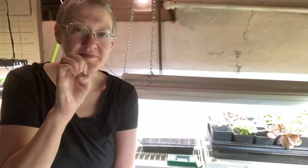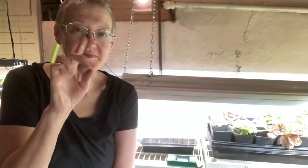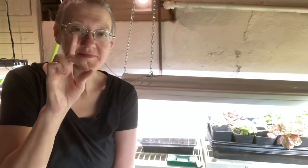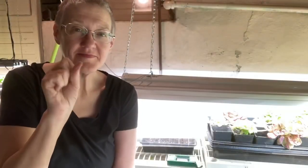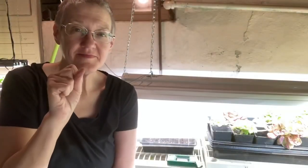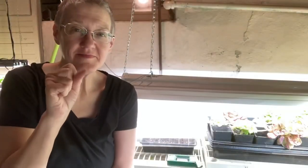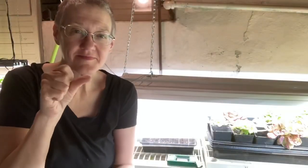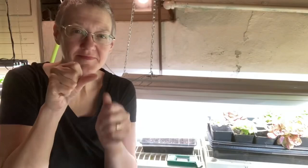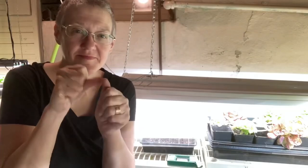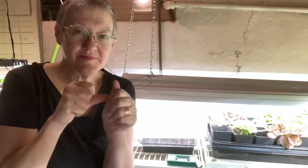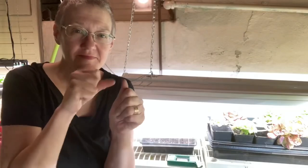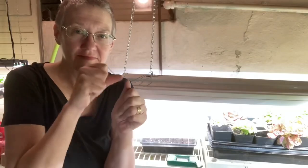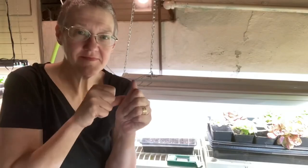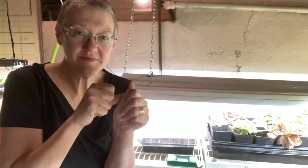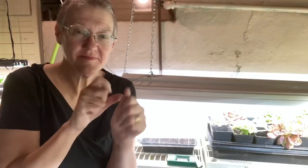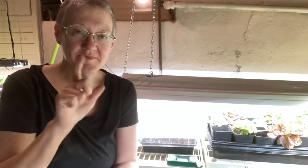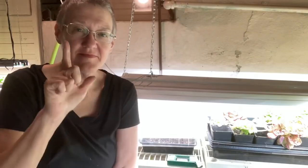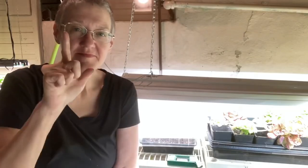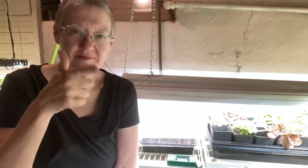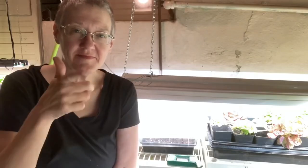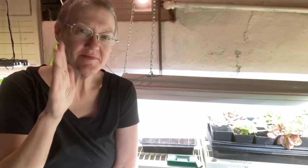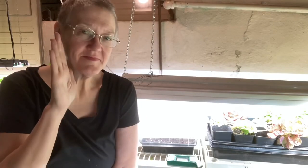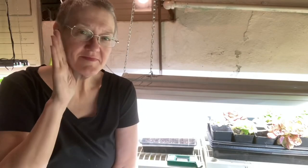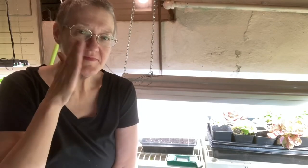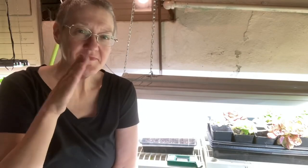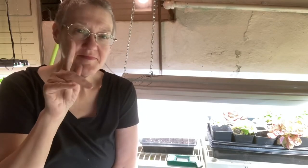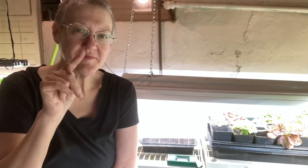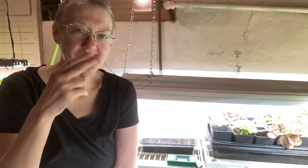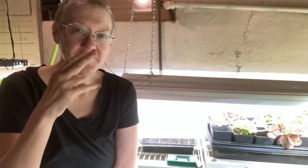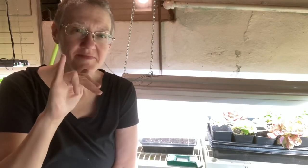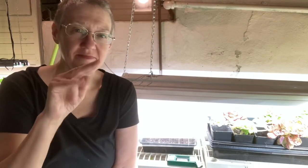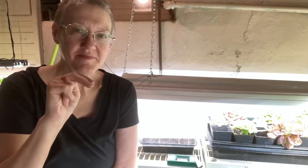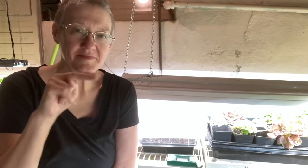Now put a few seeds in each hole, and later I'll just thin them out.